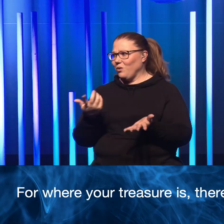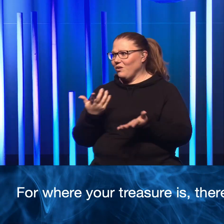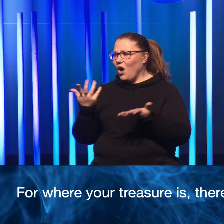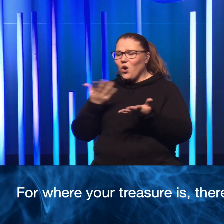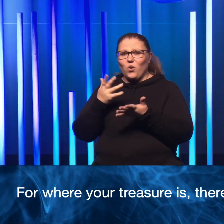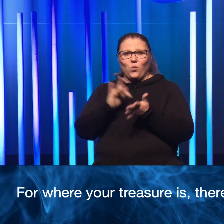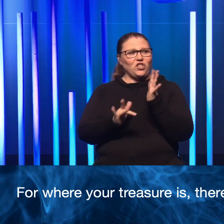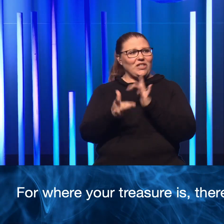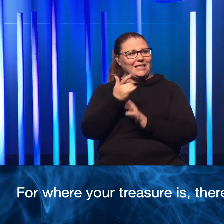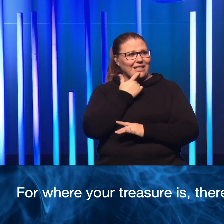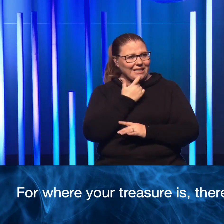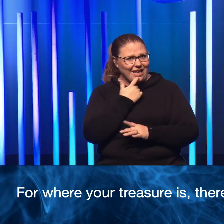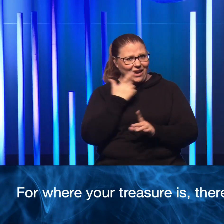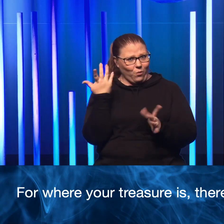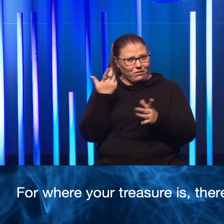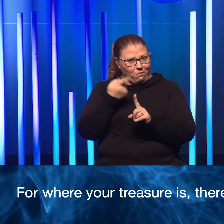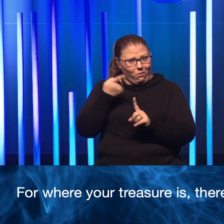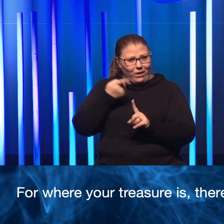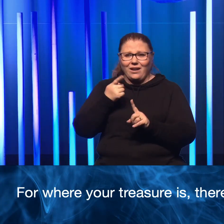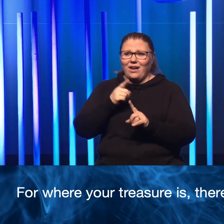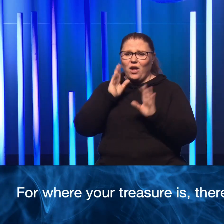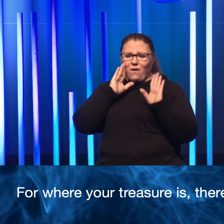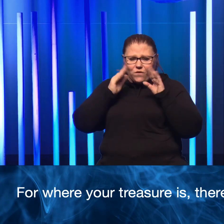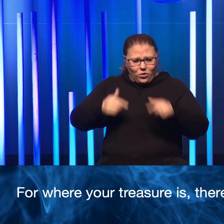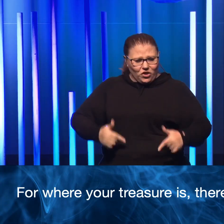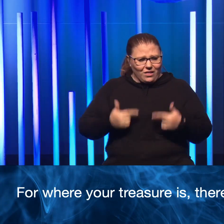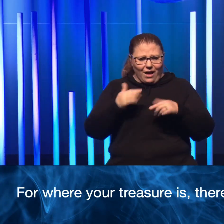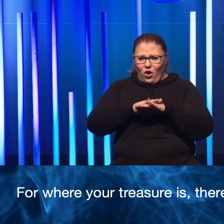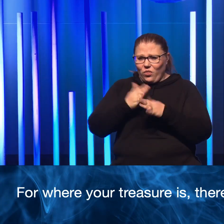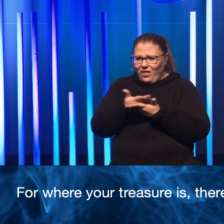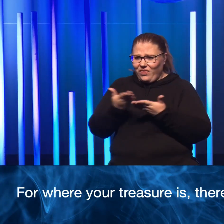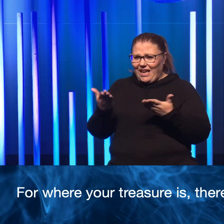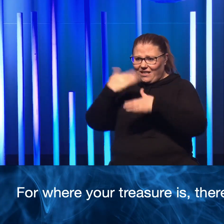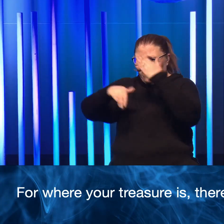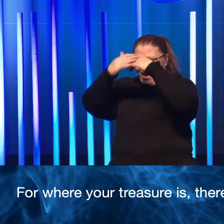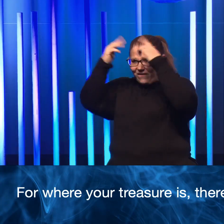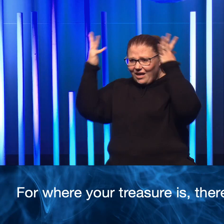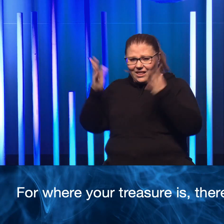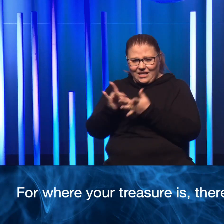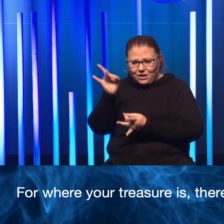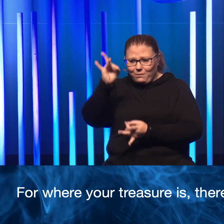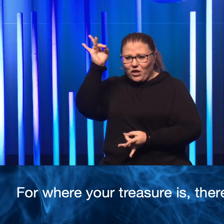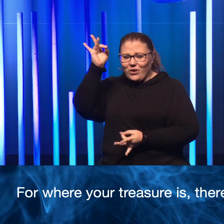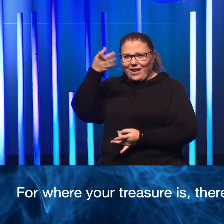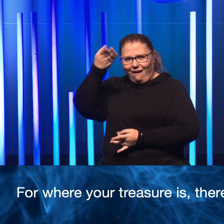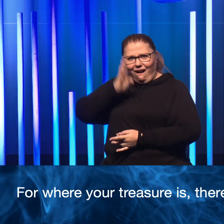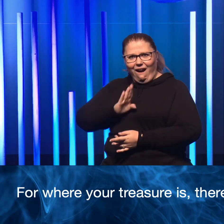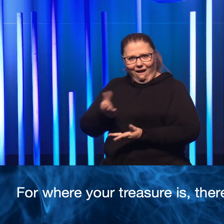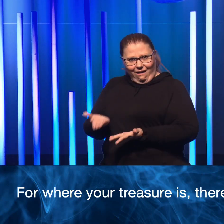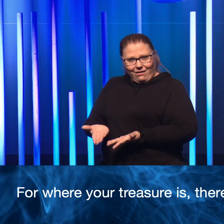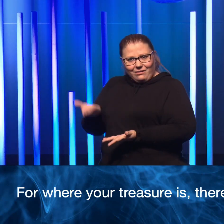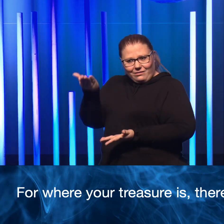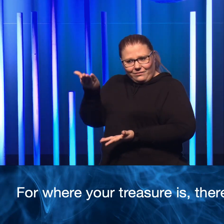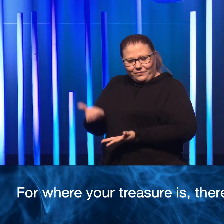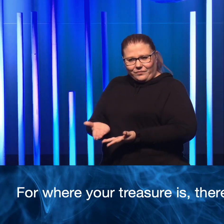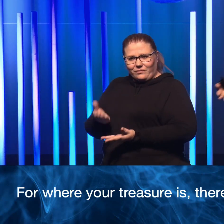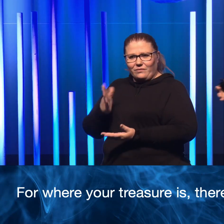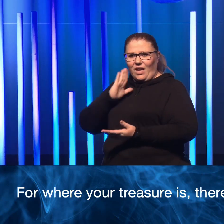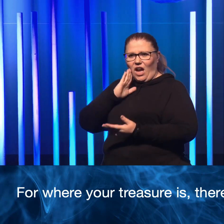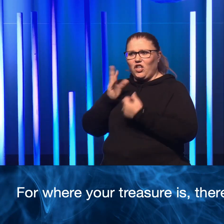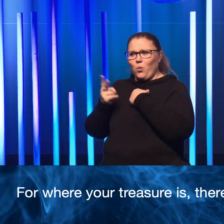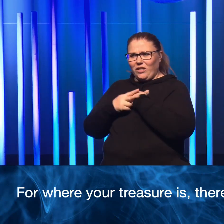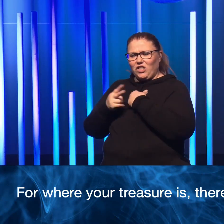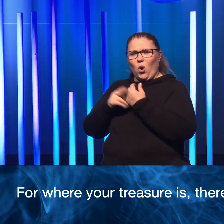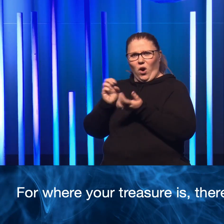here is you center your life on the things of heaven, the Spirit, God, you're going to store up treasure.